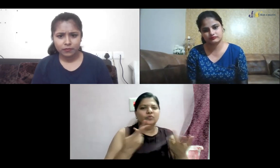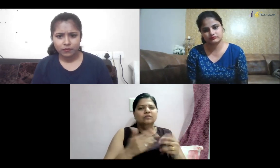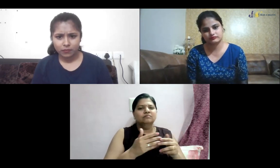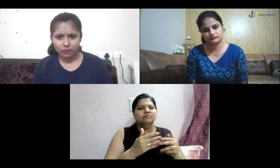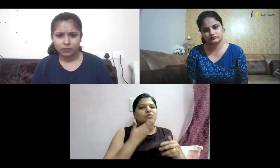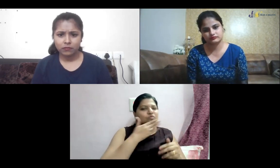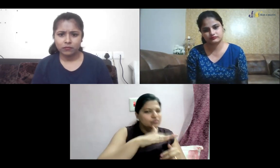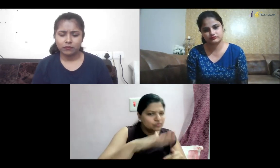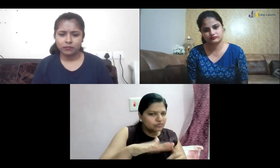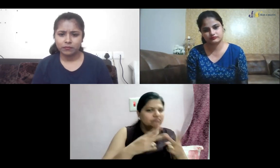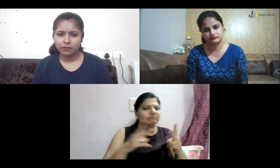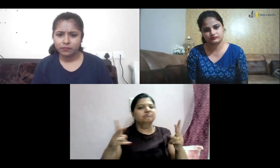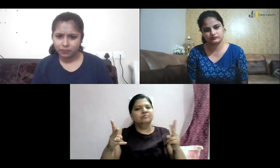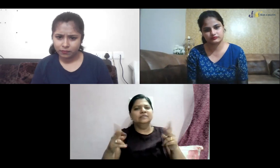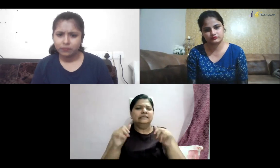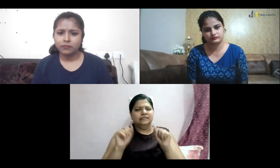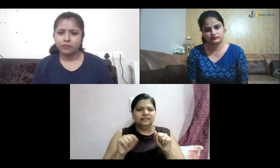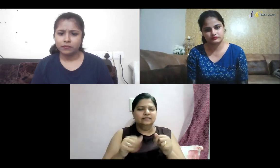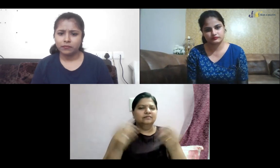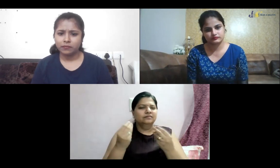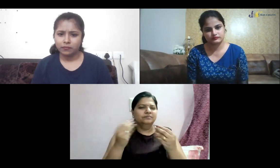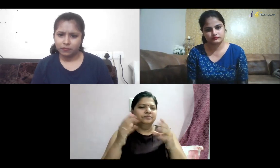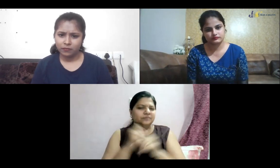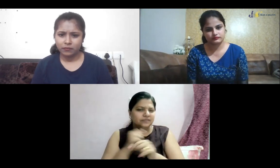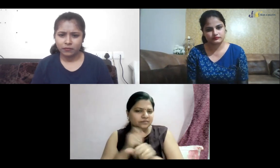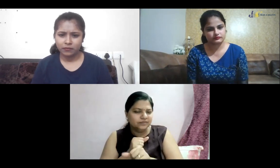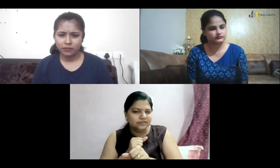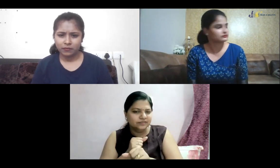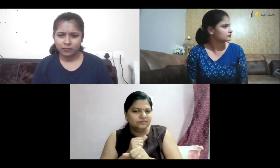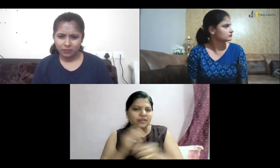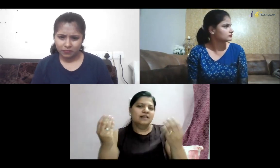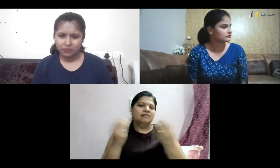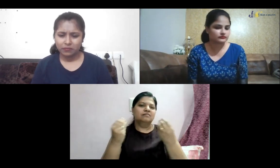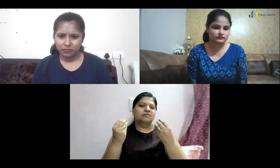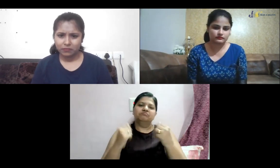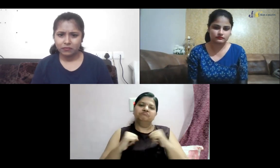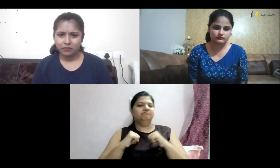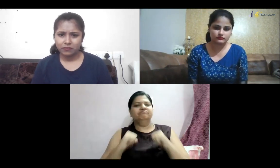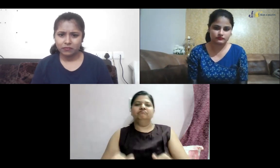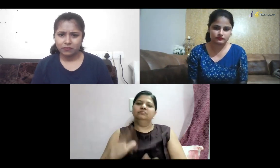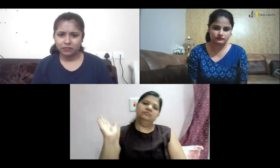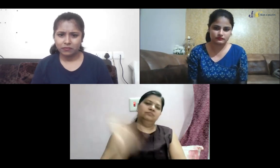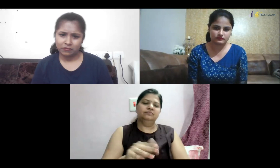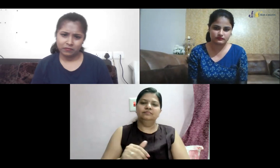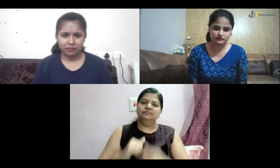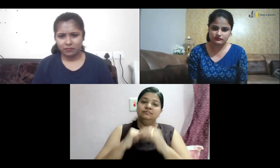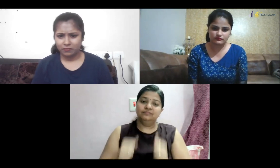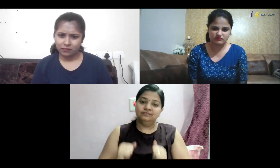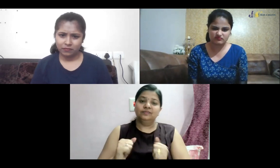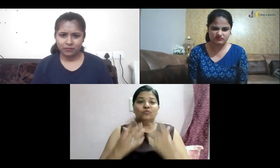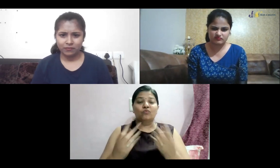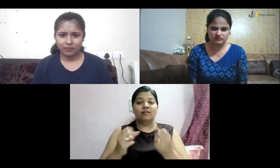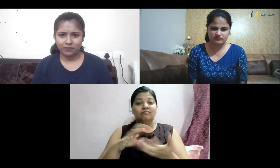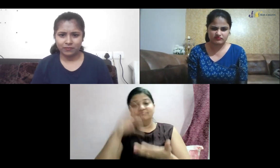there. So I have seen the children's. Yes, that's true. Okay, the awareness is missing over there. Why? Why?